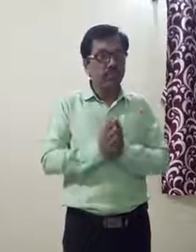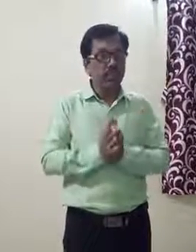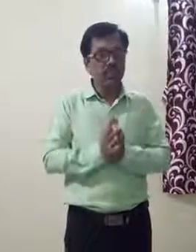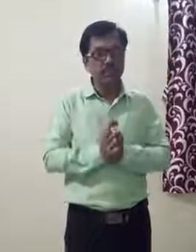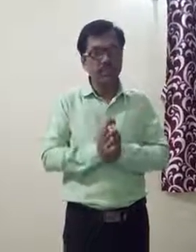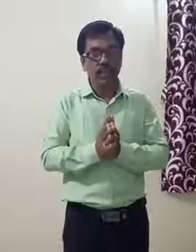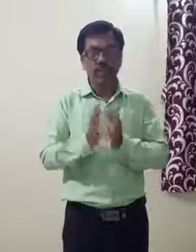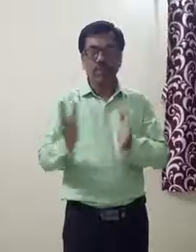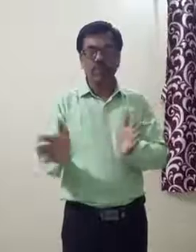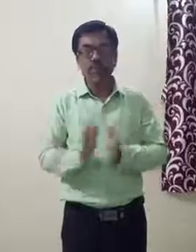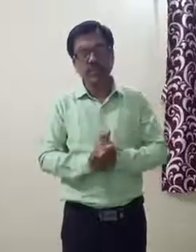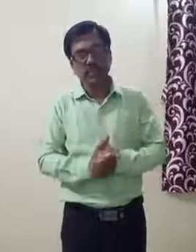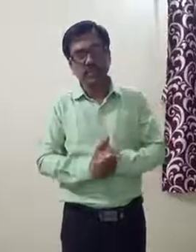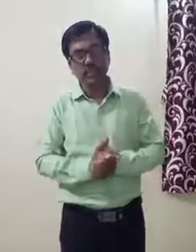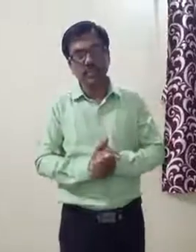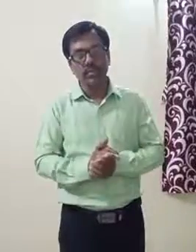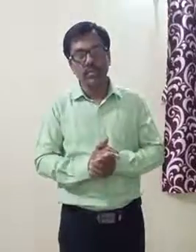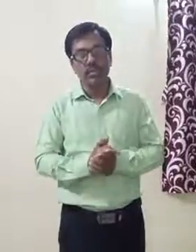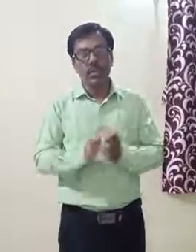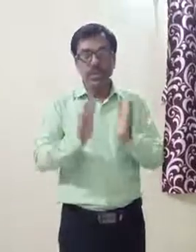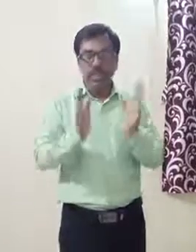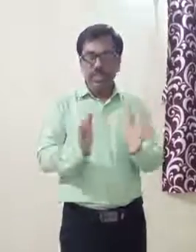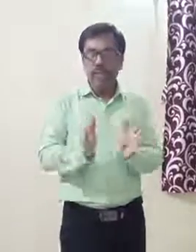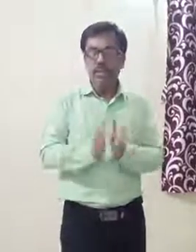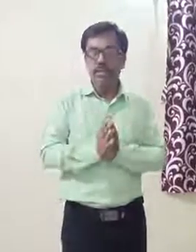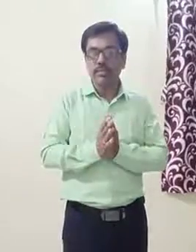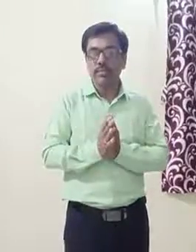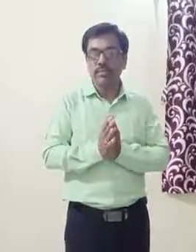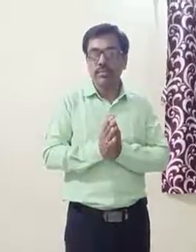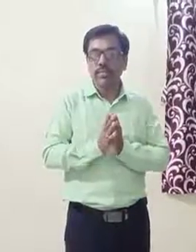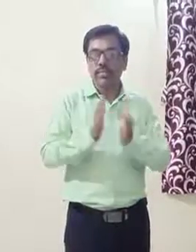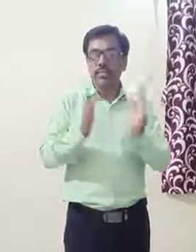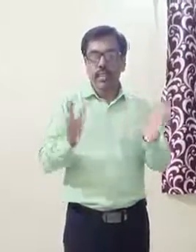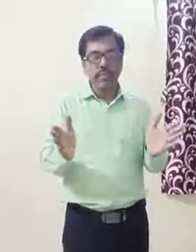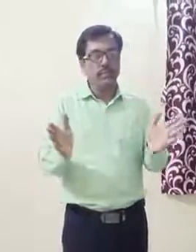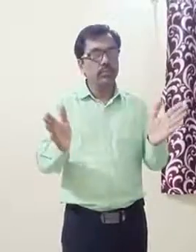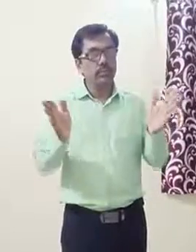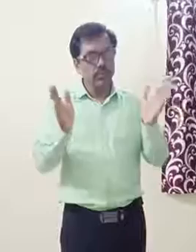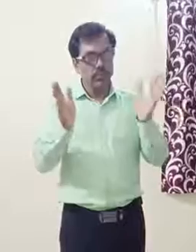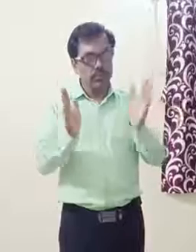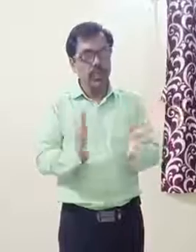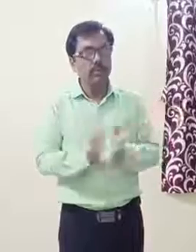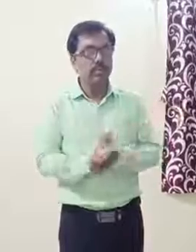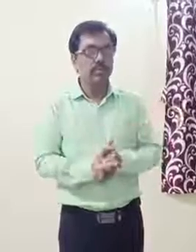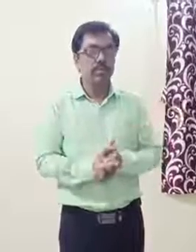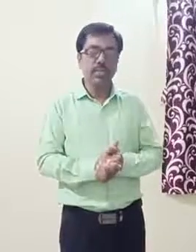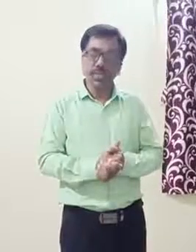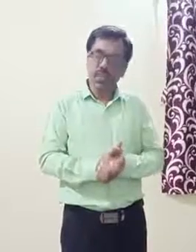weight and measurement. In this way, they tried to establish